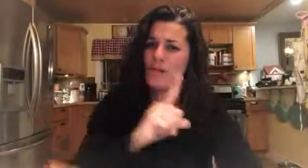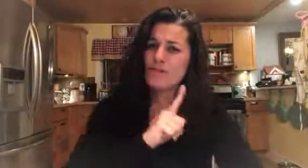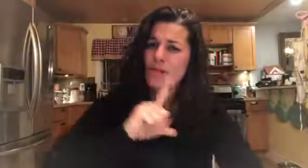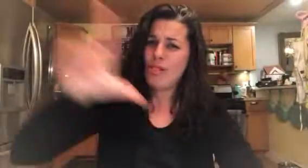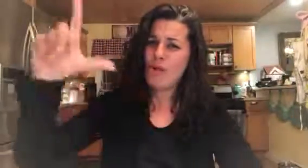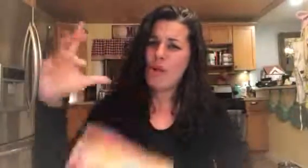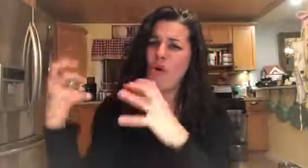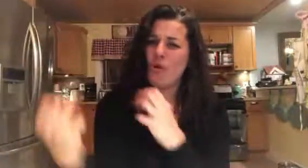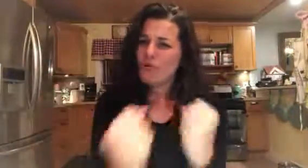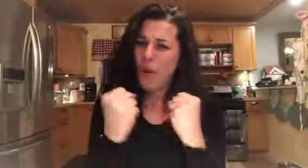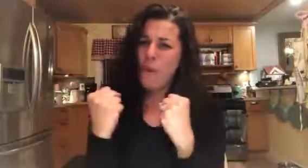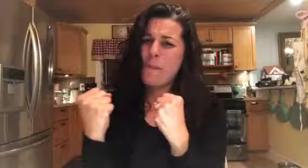stop the Lord